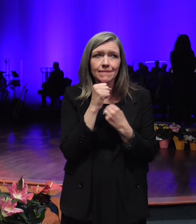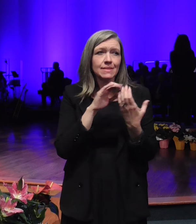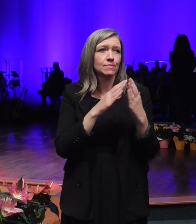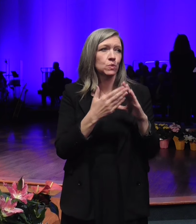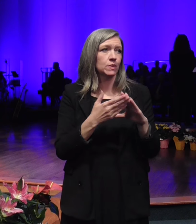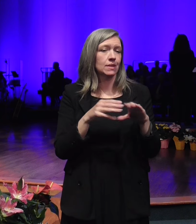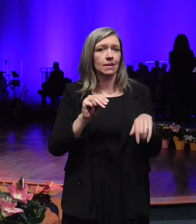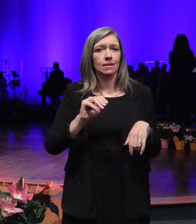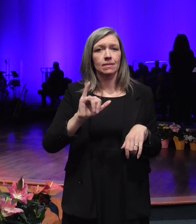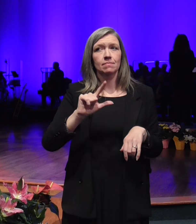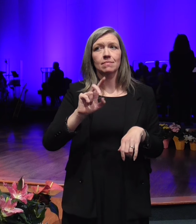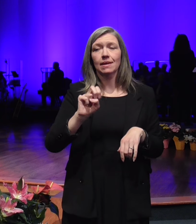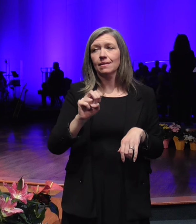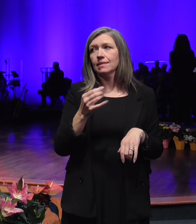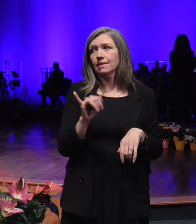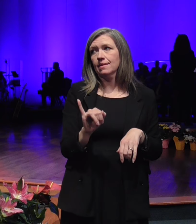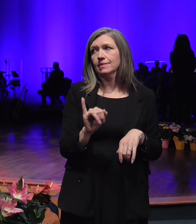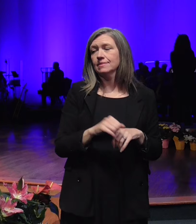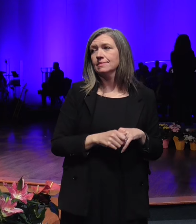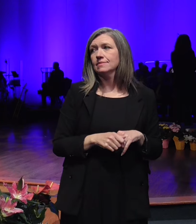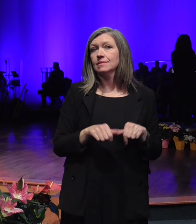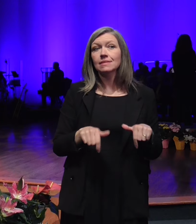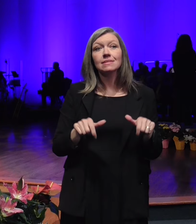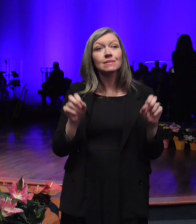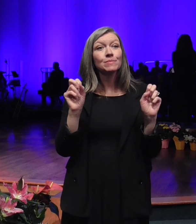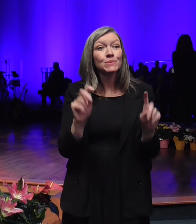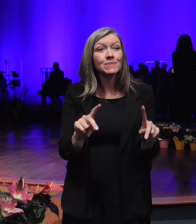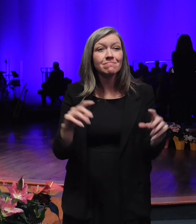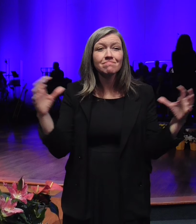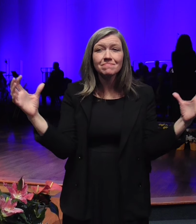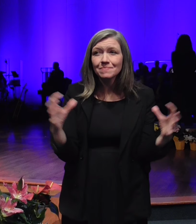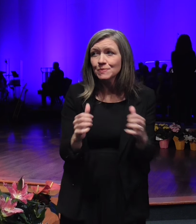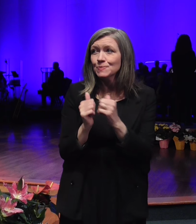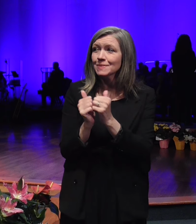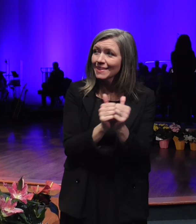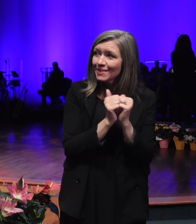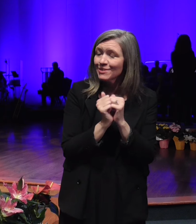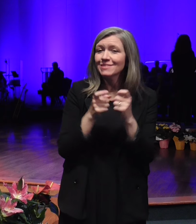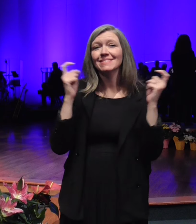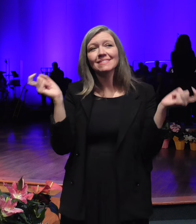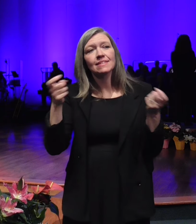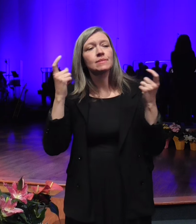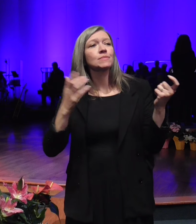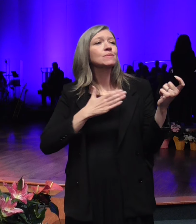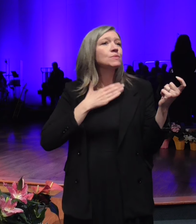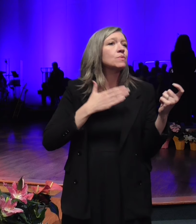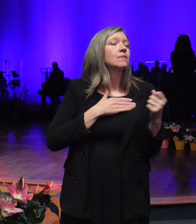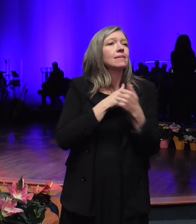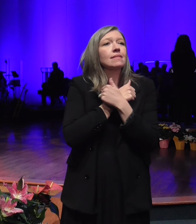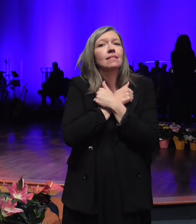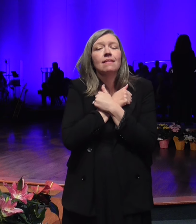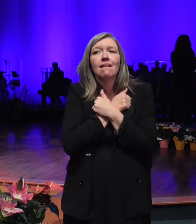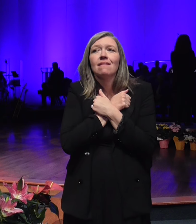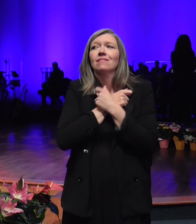give thanks for this opportunity to gather together to celebrate in joy and love,